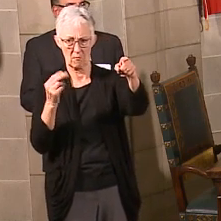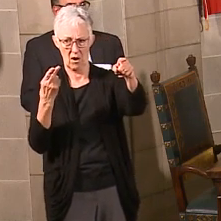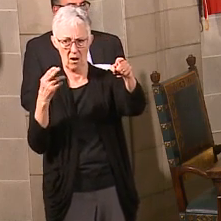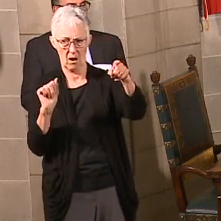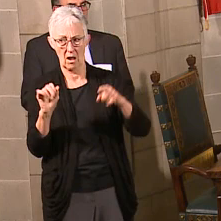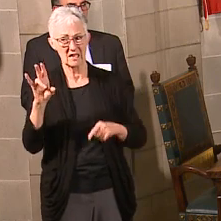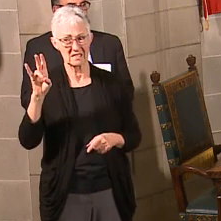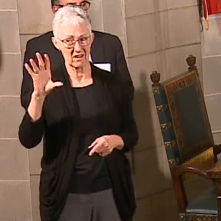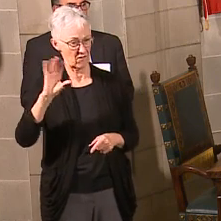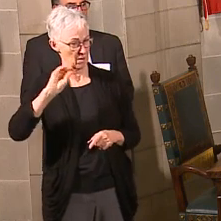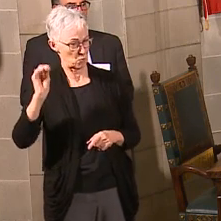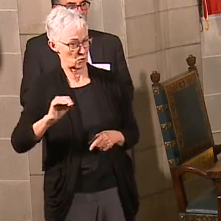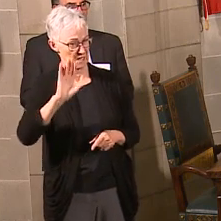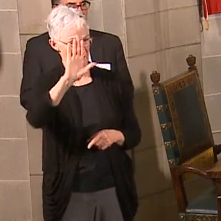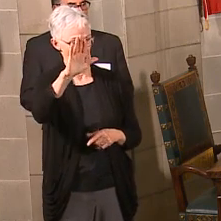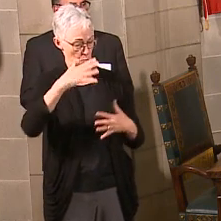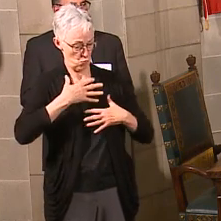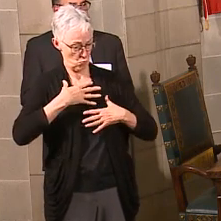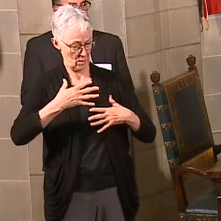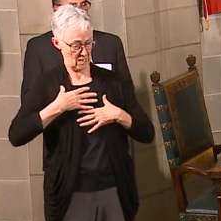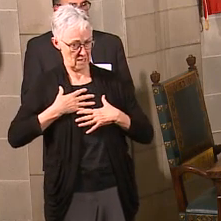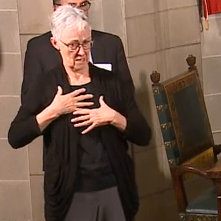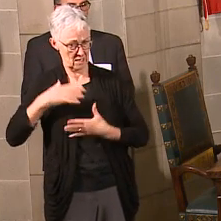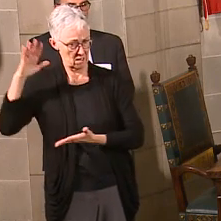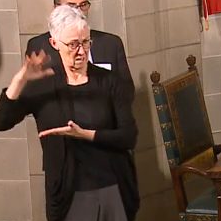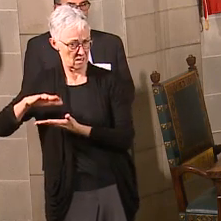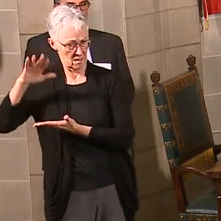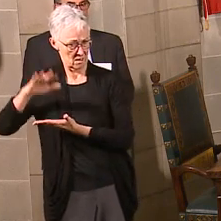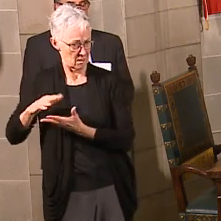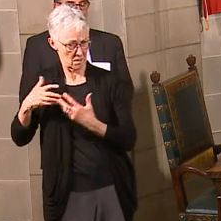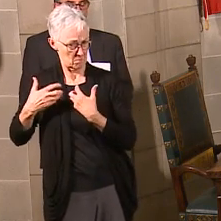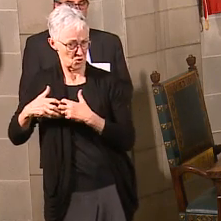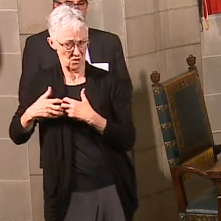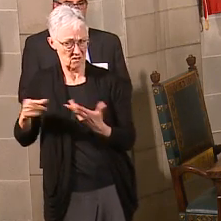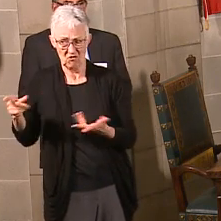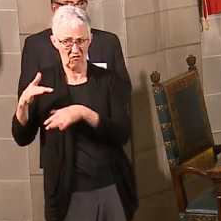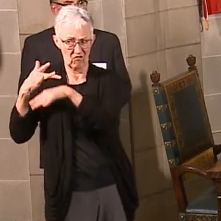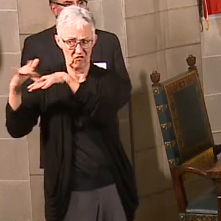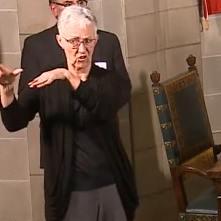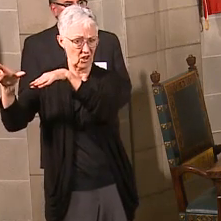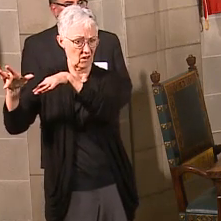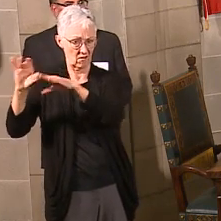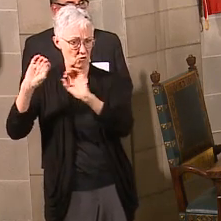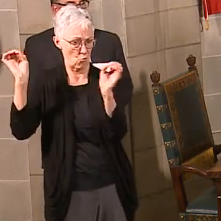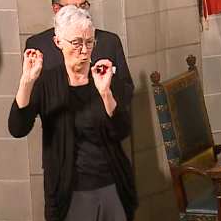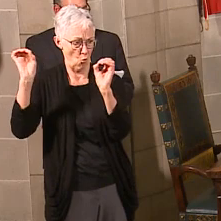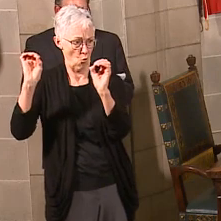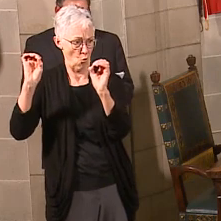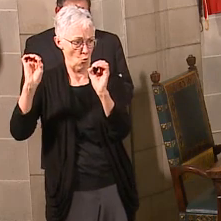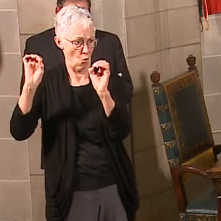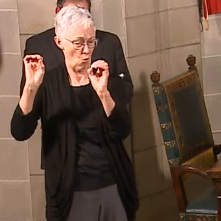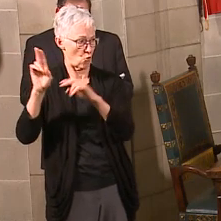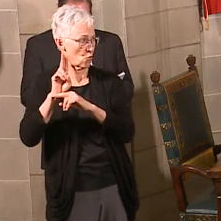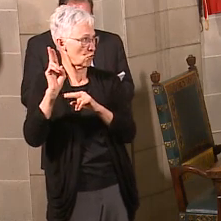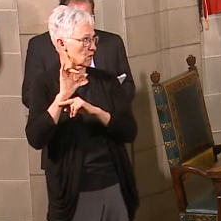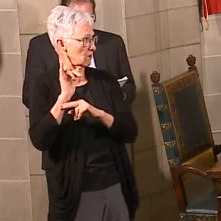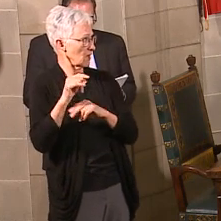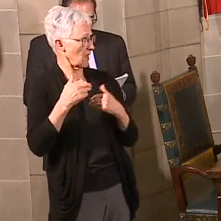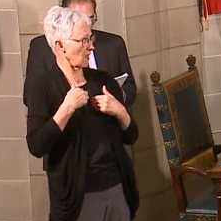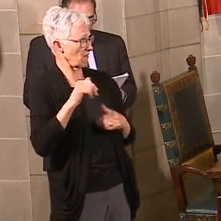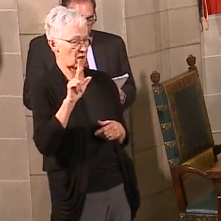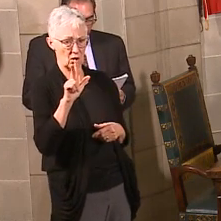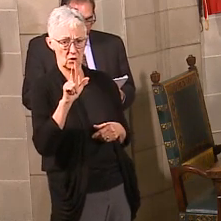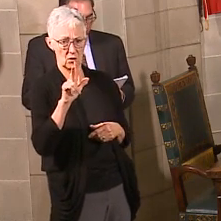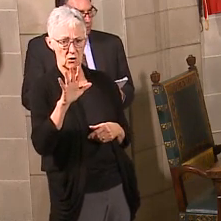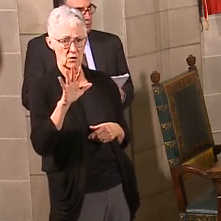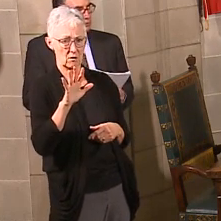ventilators are available. About half the hospital capacity is available. We only have about 35 patients with COVID. I think it's 35, right? Is it 35 patients in